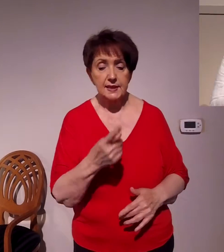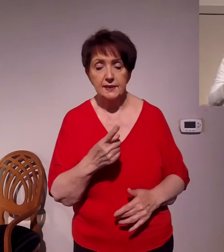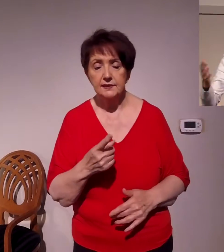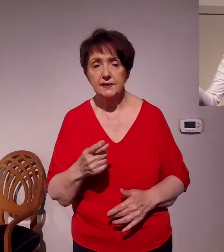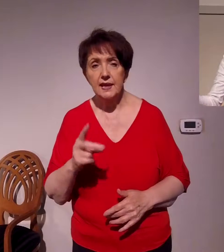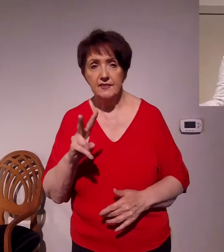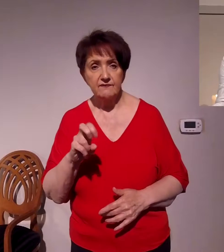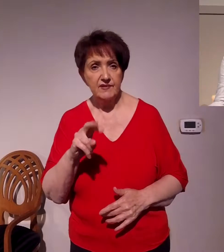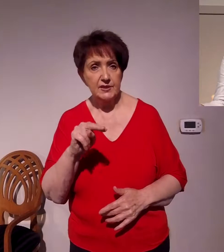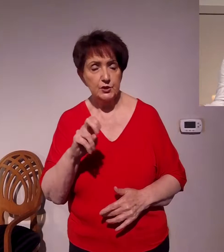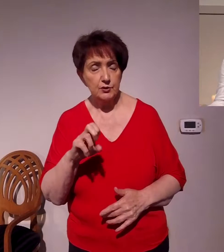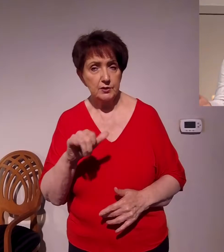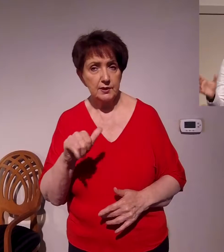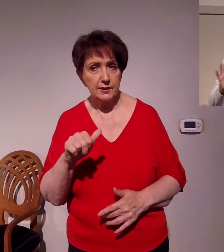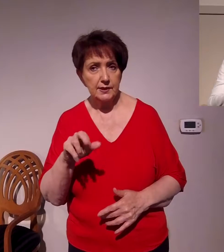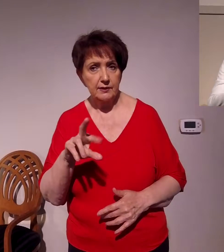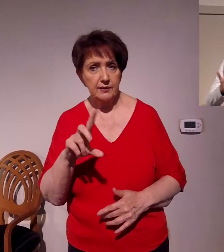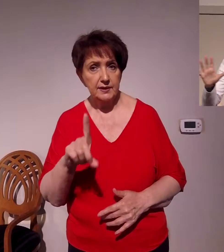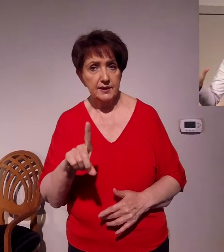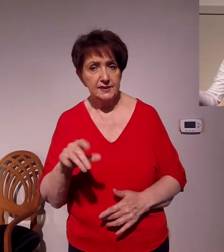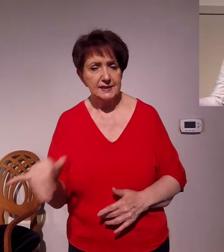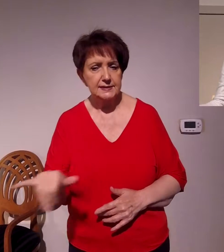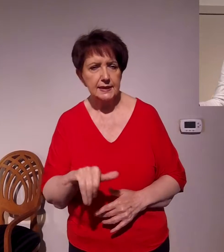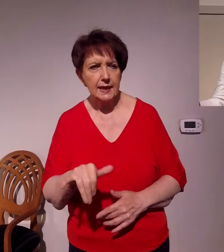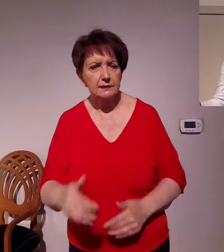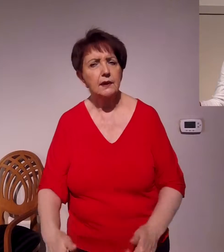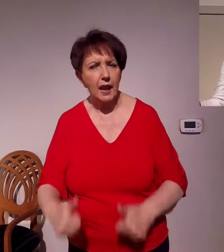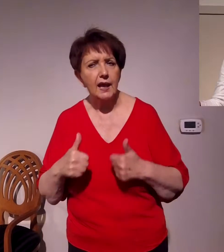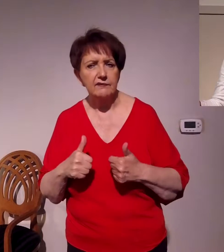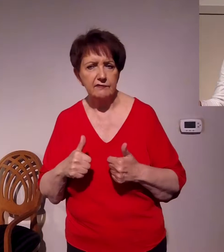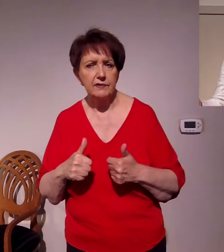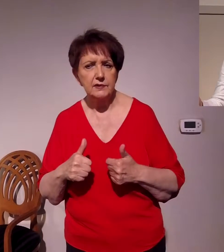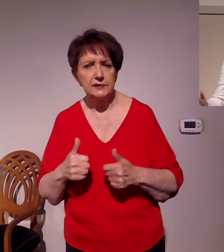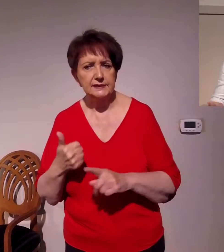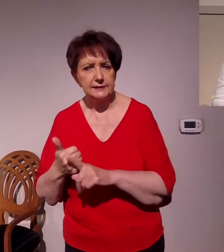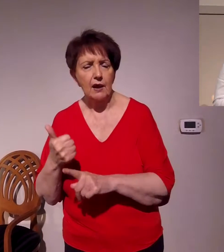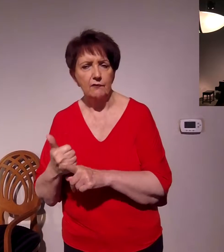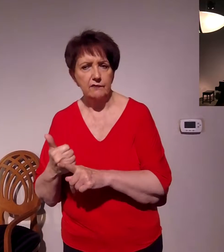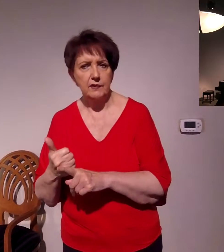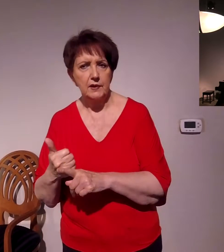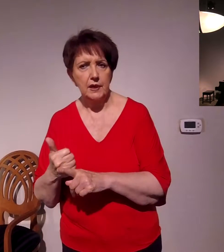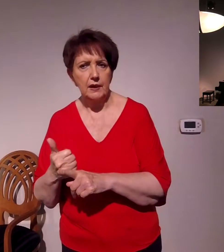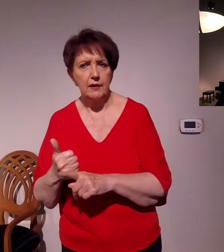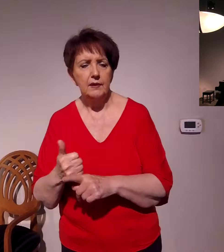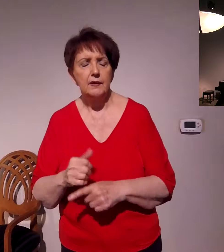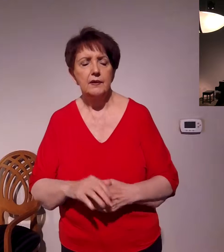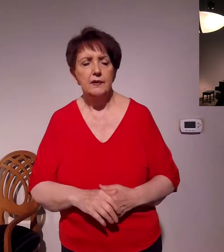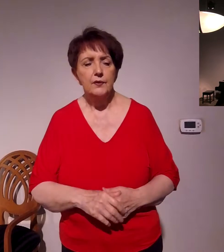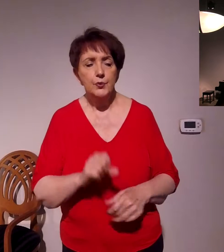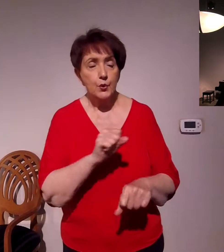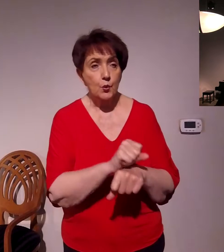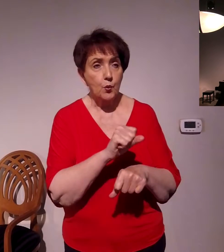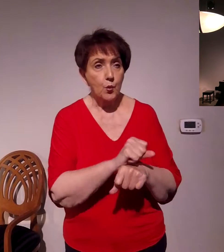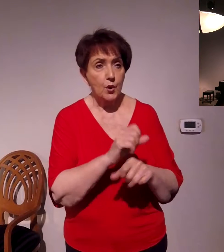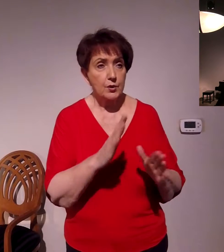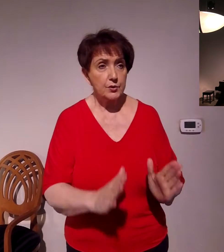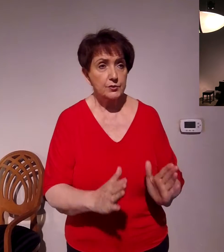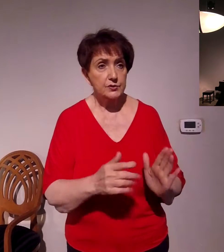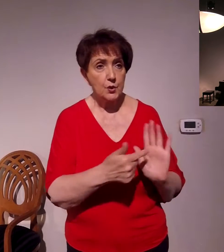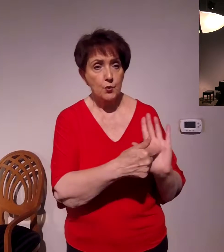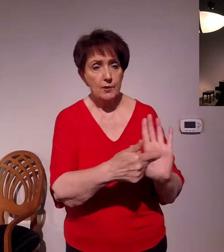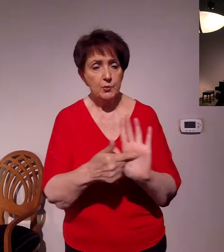itself. So the vineyard is life. Okay? The laborers represent